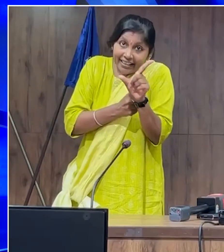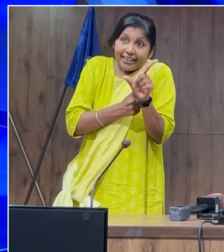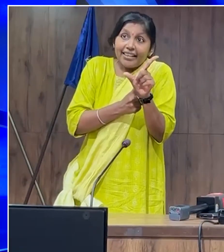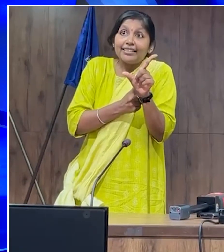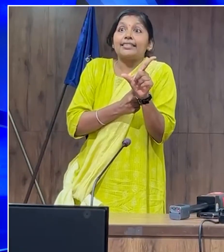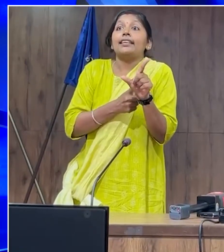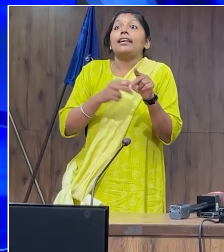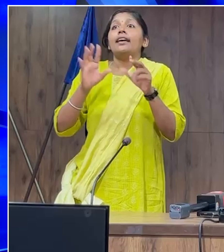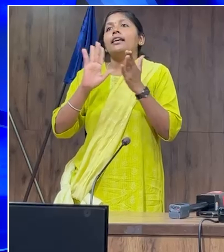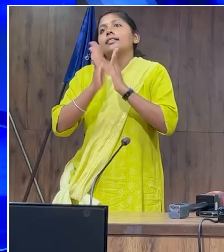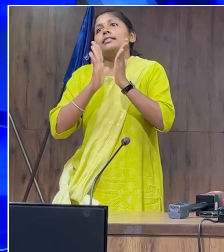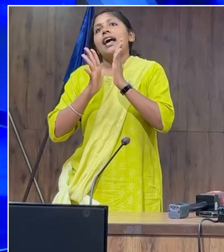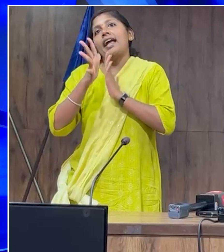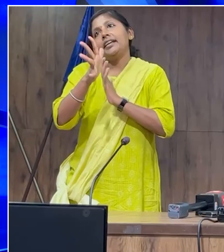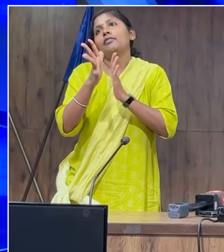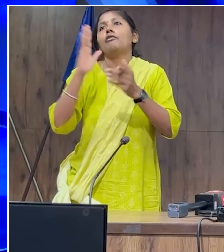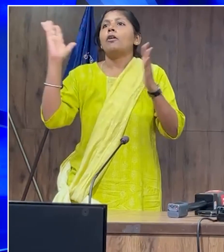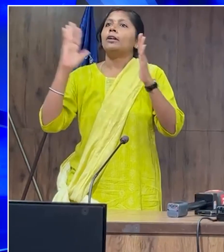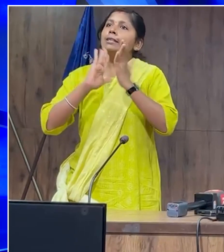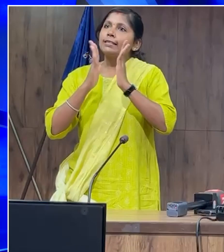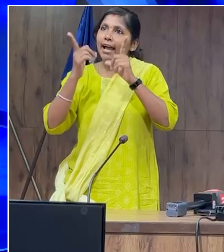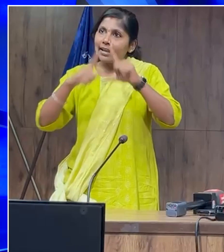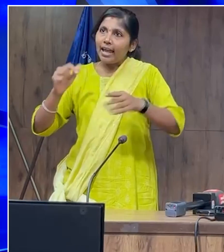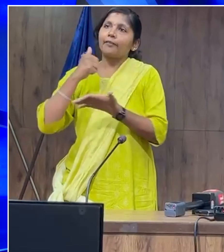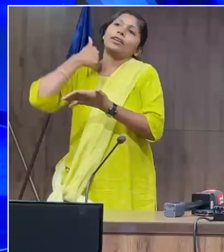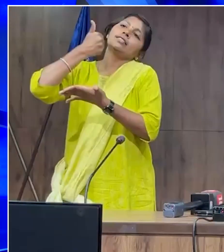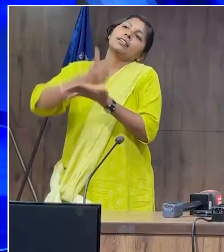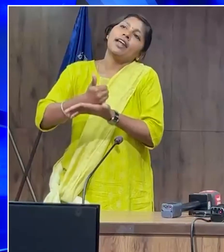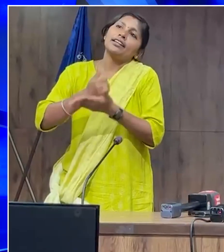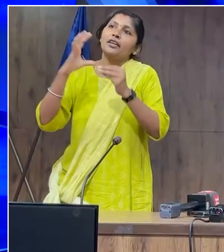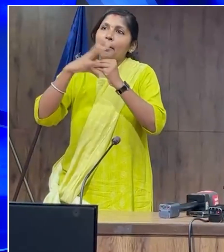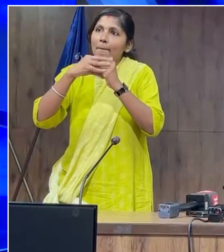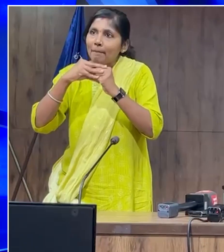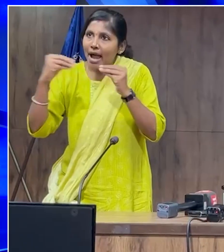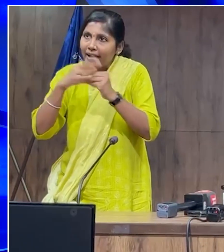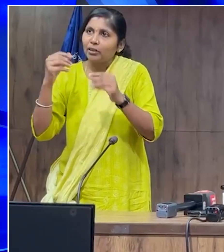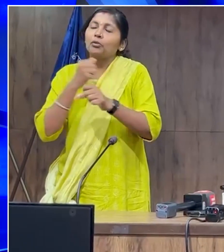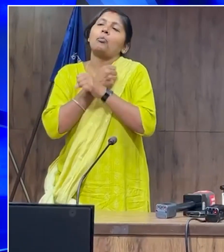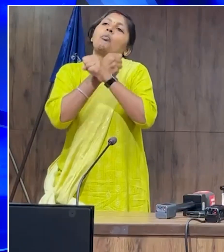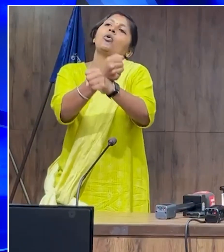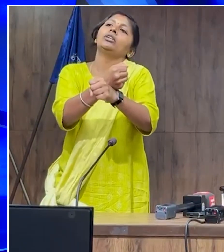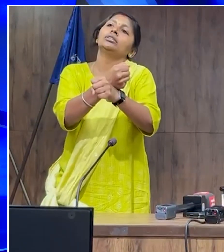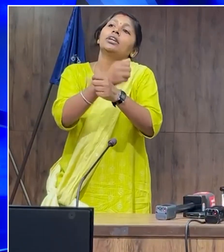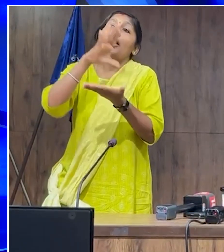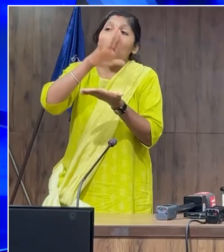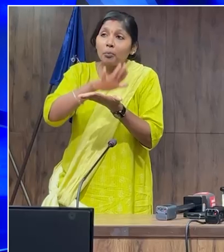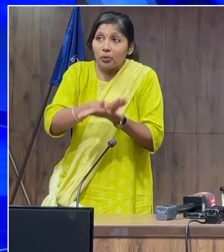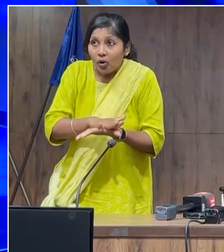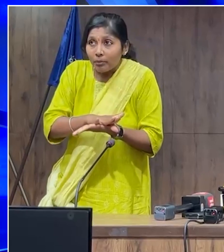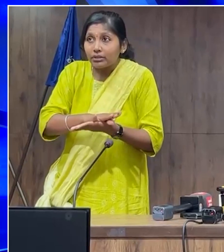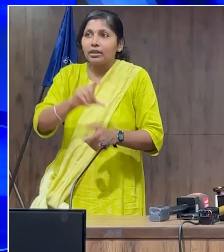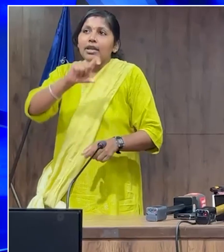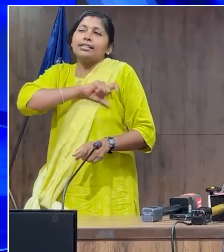is Sign Up for Sign Language Rights. Bangalore City Police is always committed to the